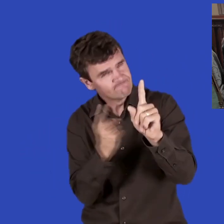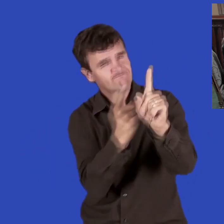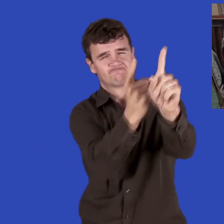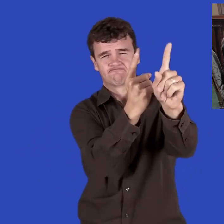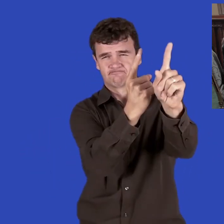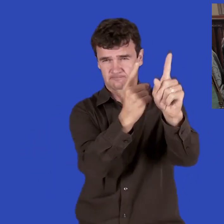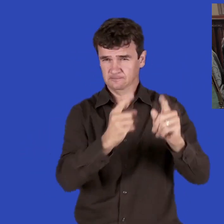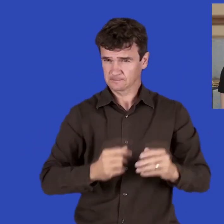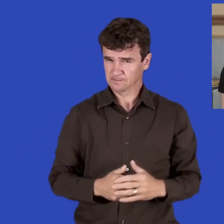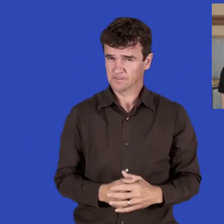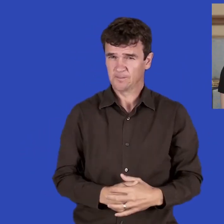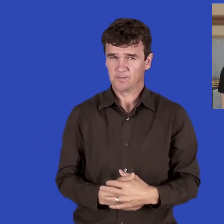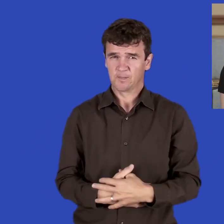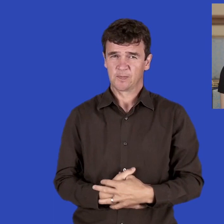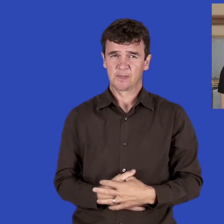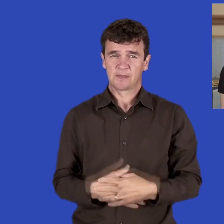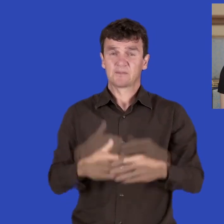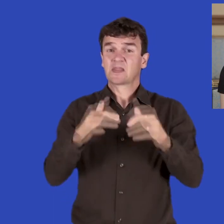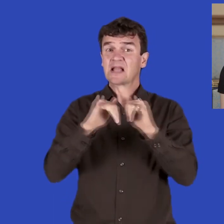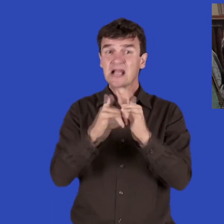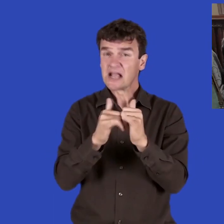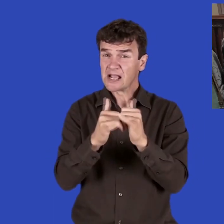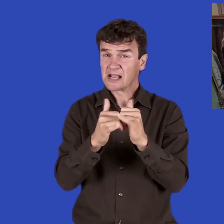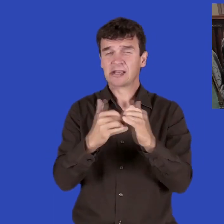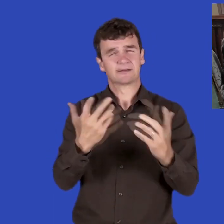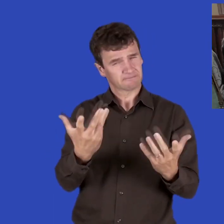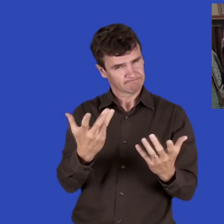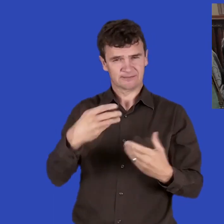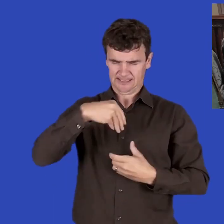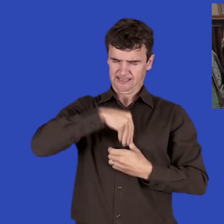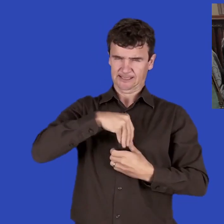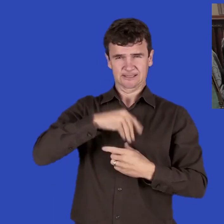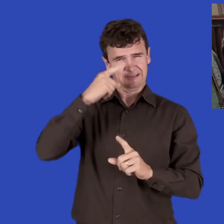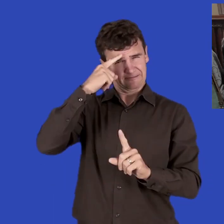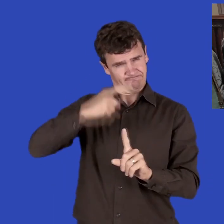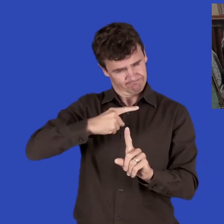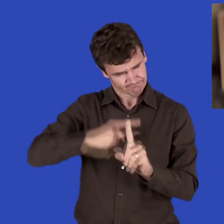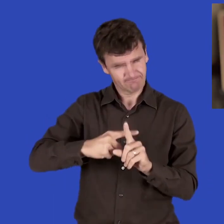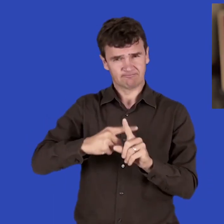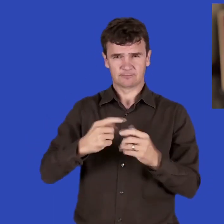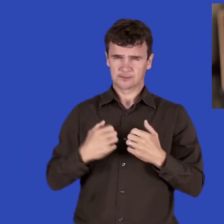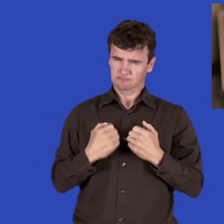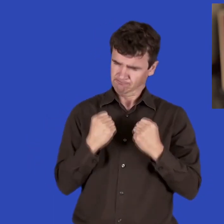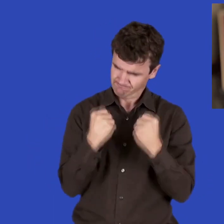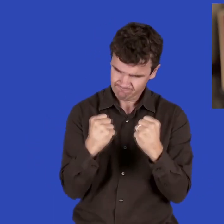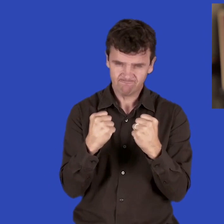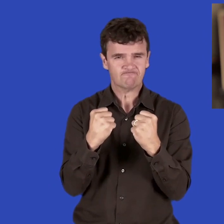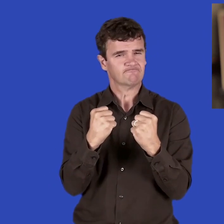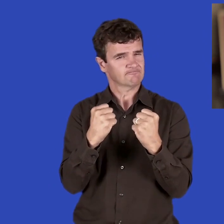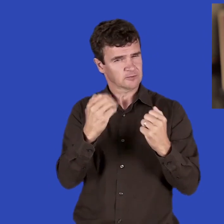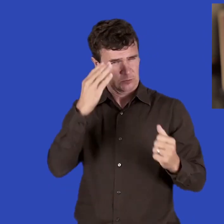the difficulties that you're encountering right here, right now, that in this country, we have